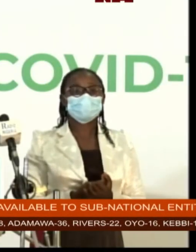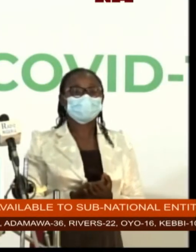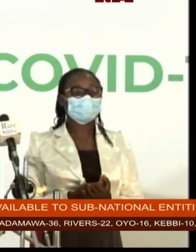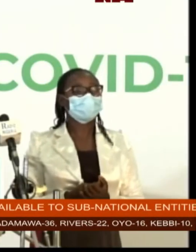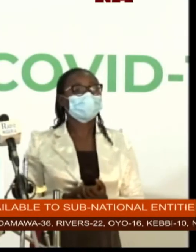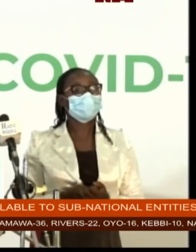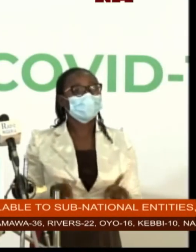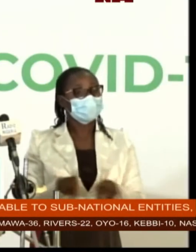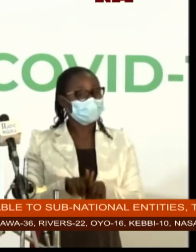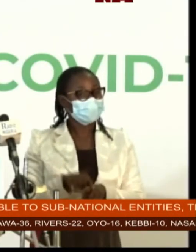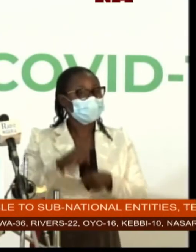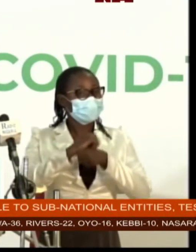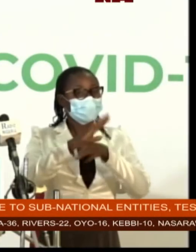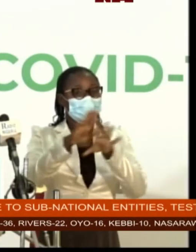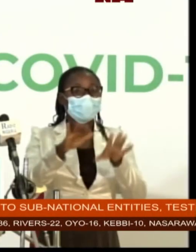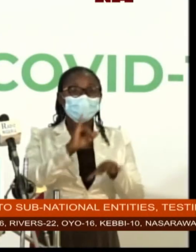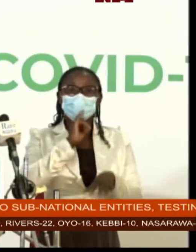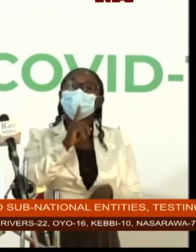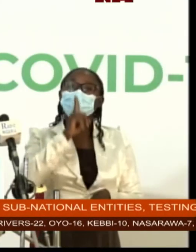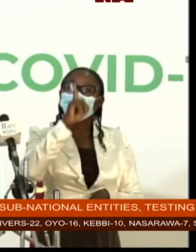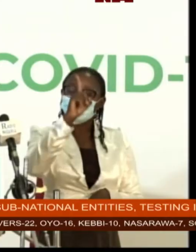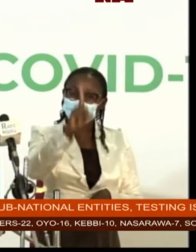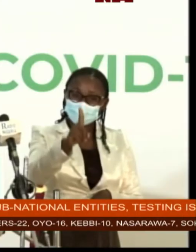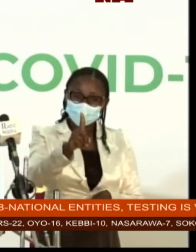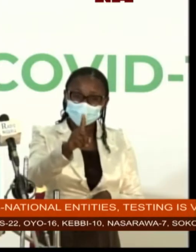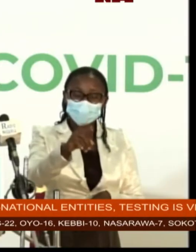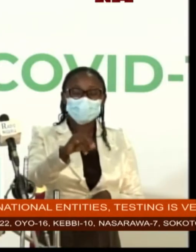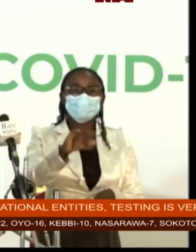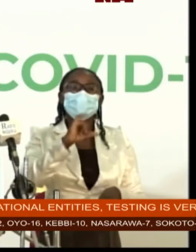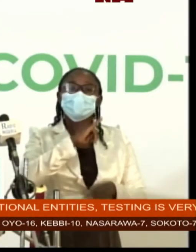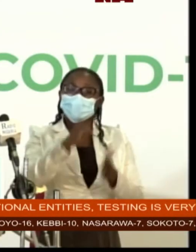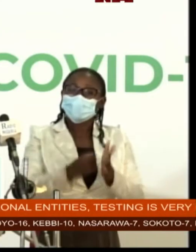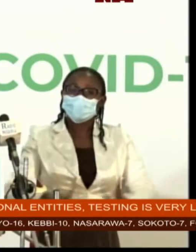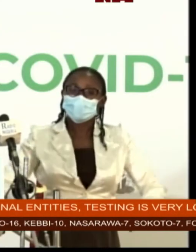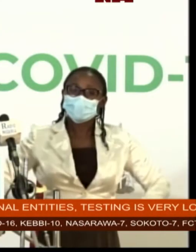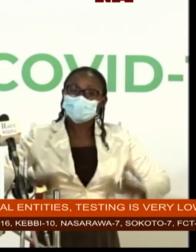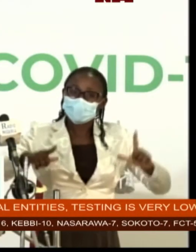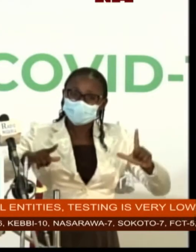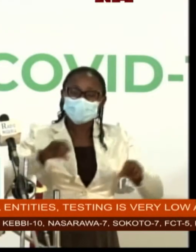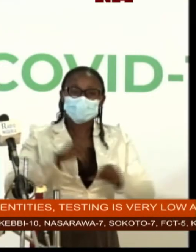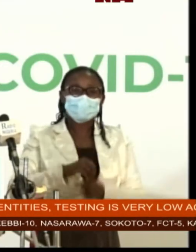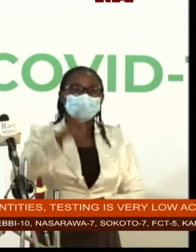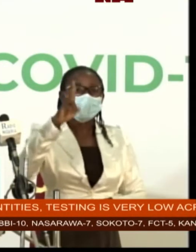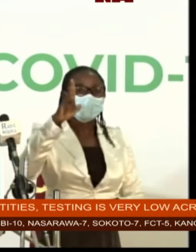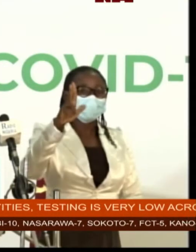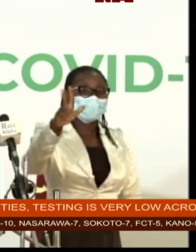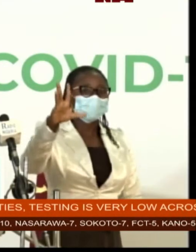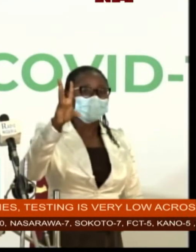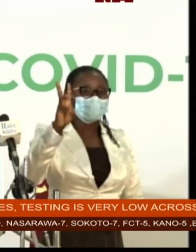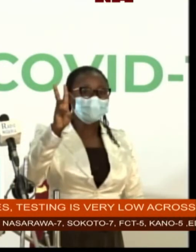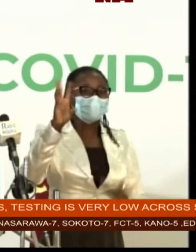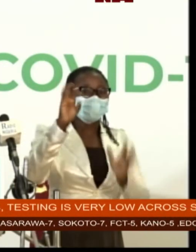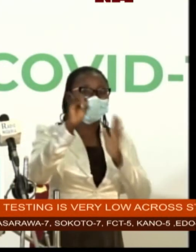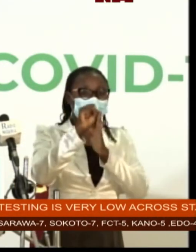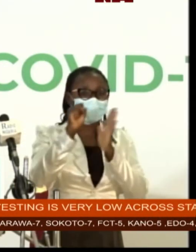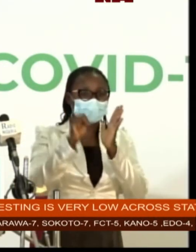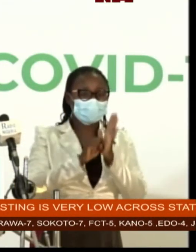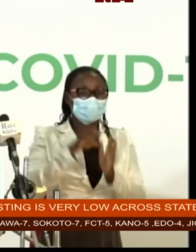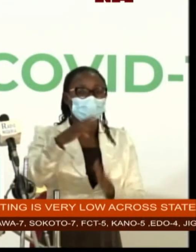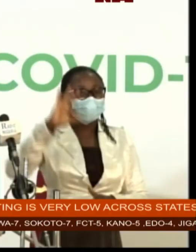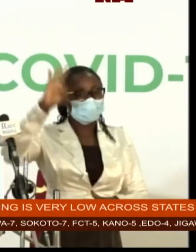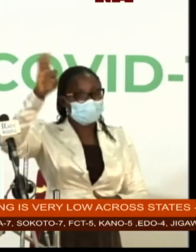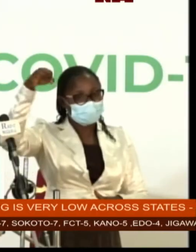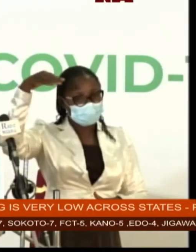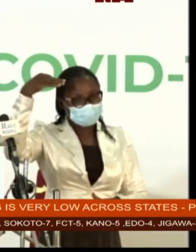So COVID-19 is real. It exists in the 36 states of the Federation plus the